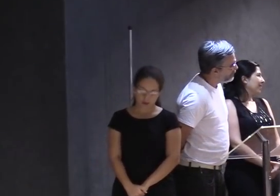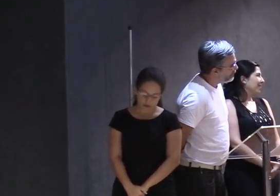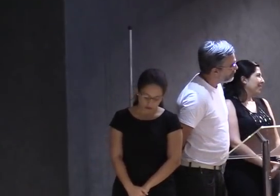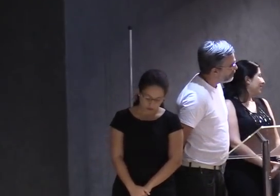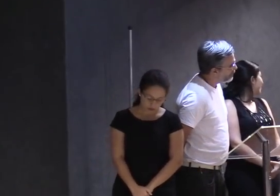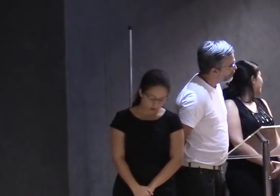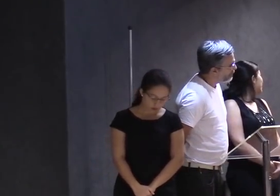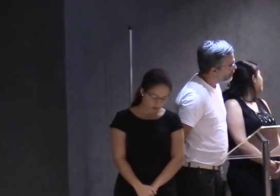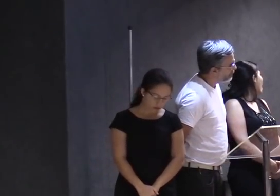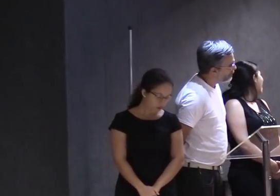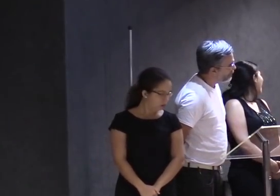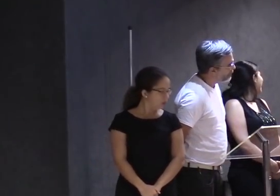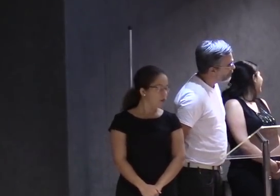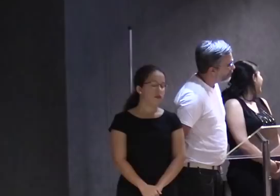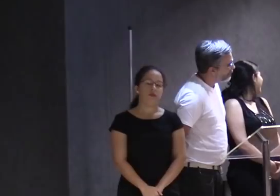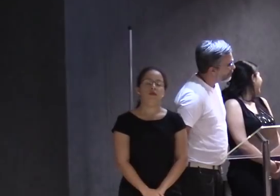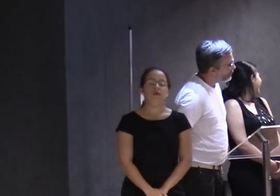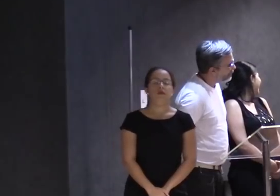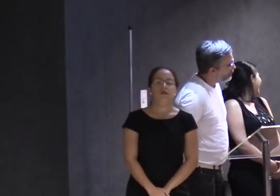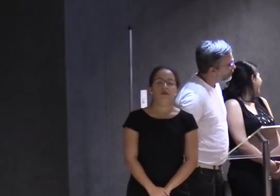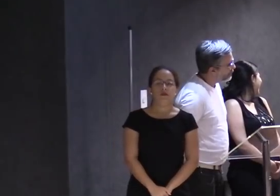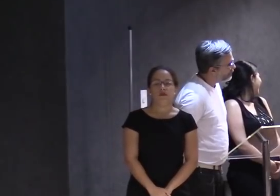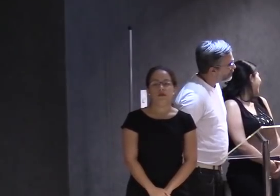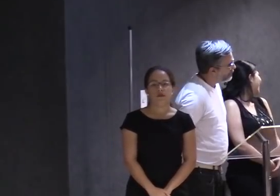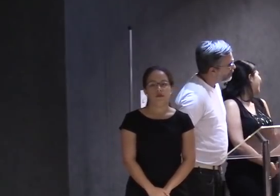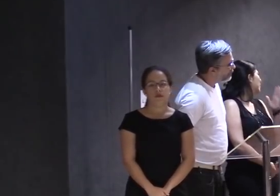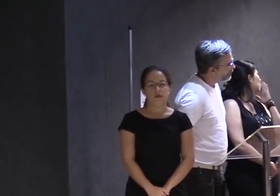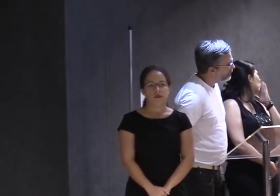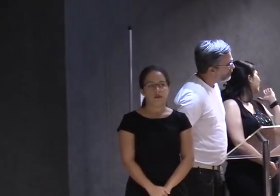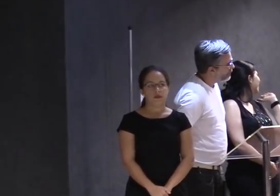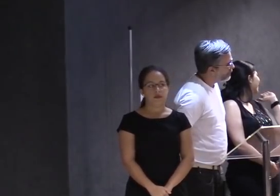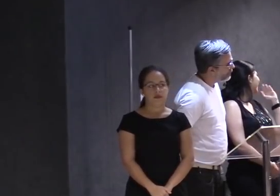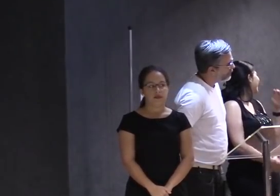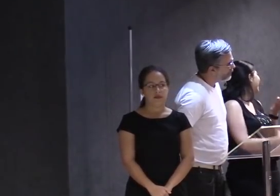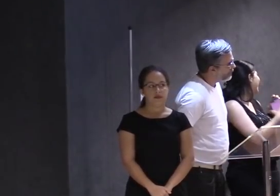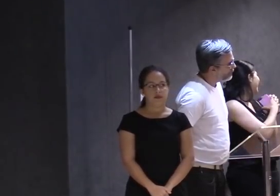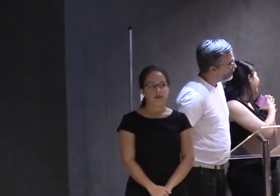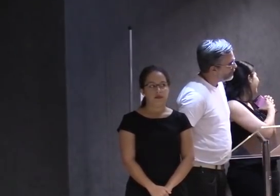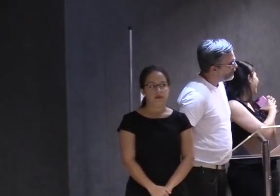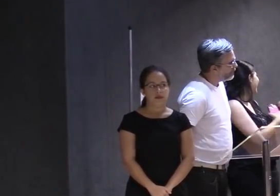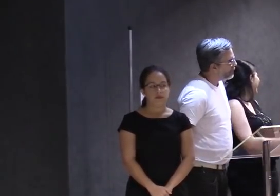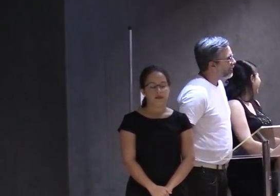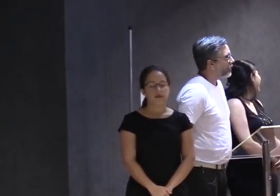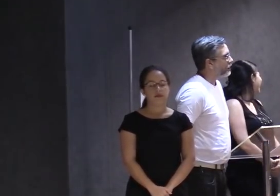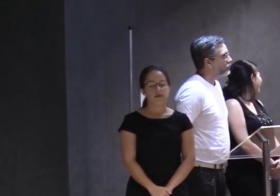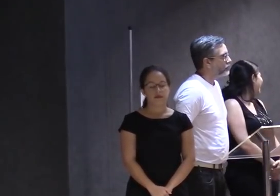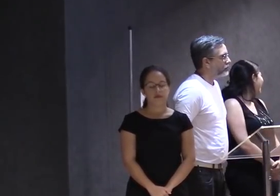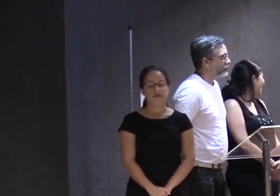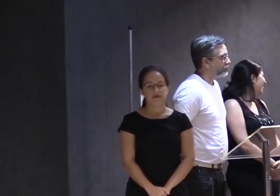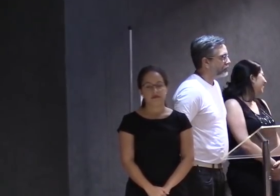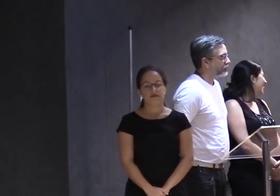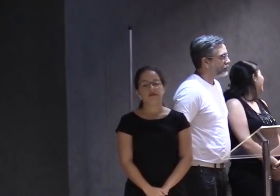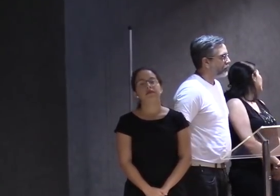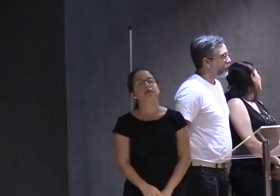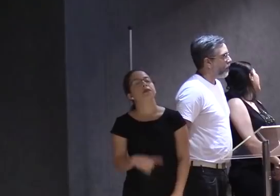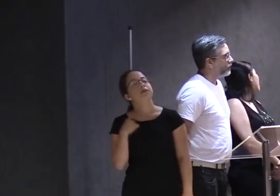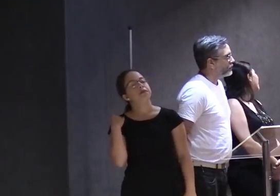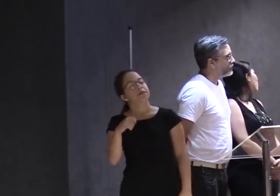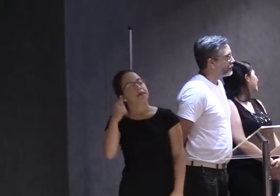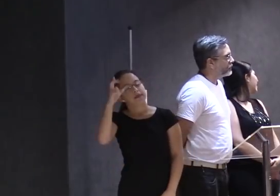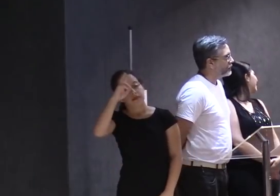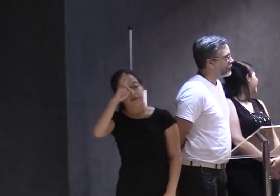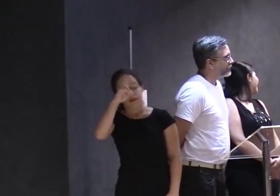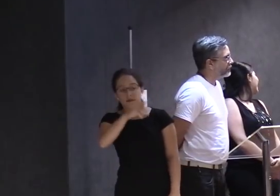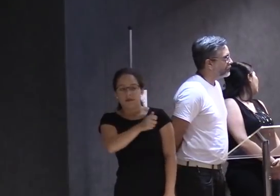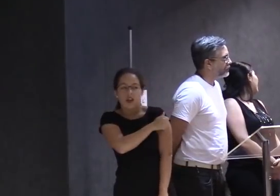that we can support the maximum potential within each of our students. Nós temos que lembrar sempre que os nossos alunos